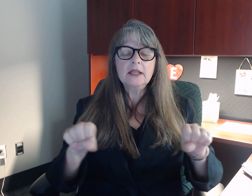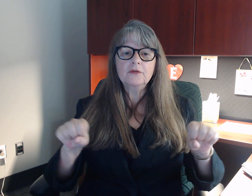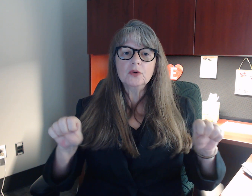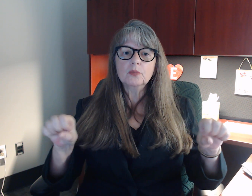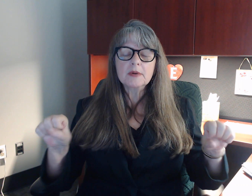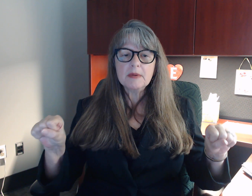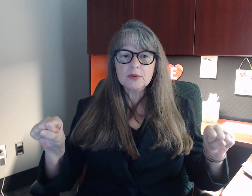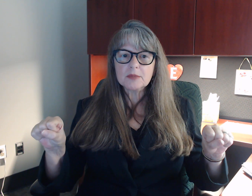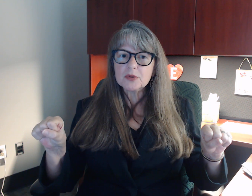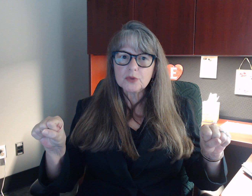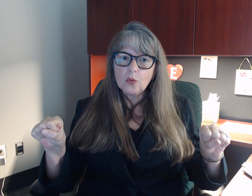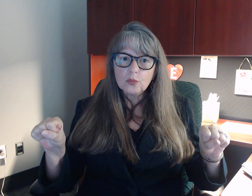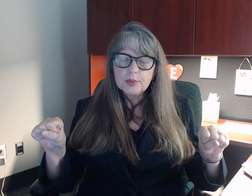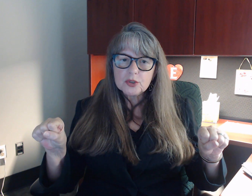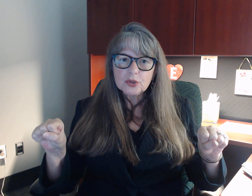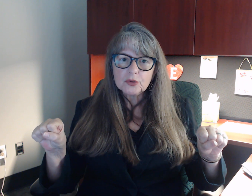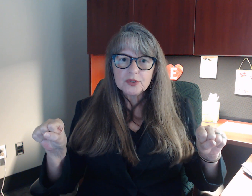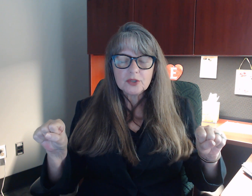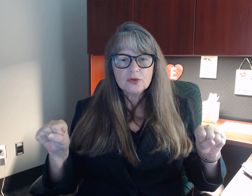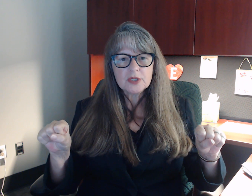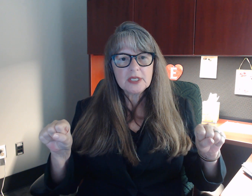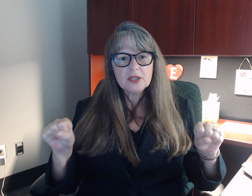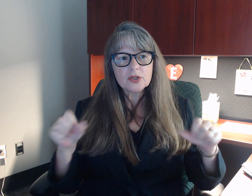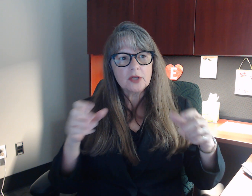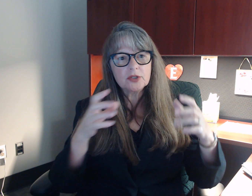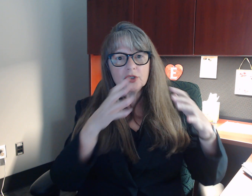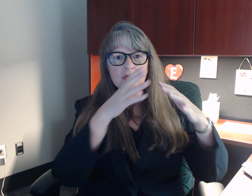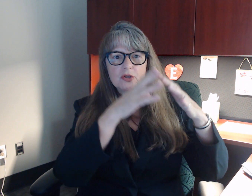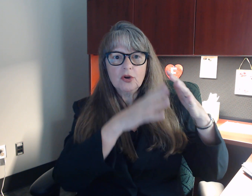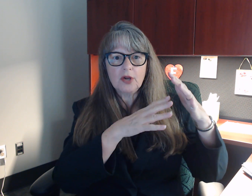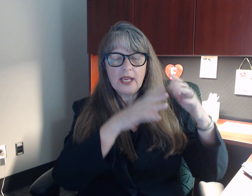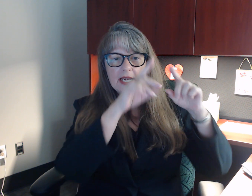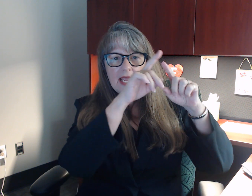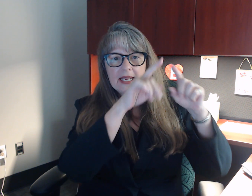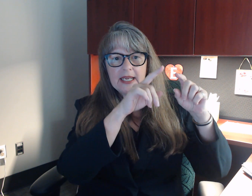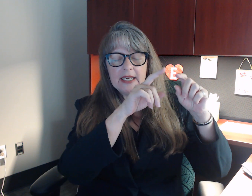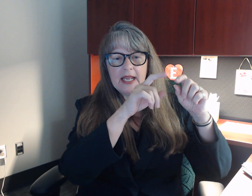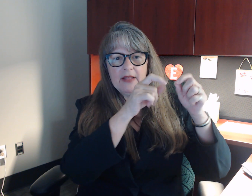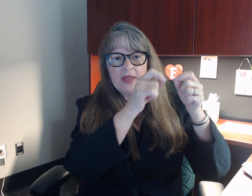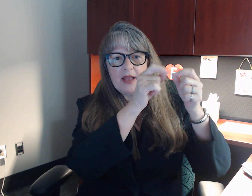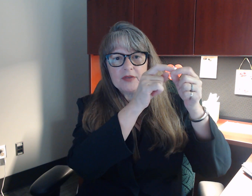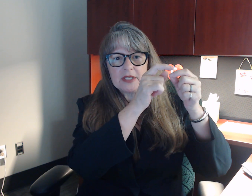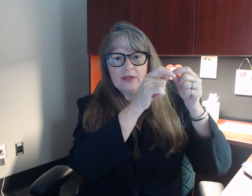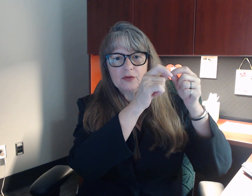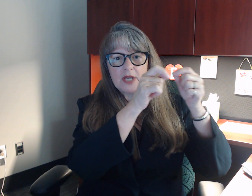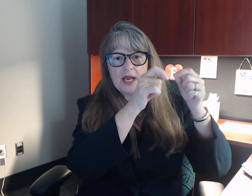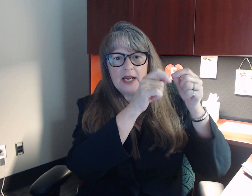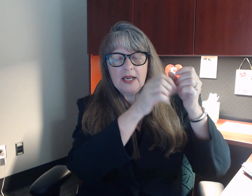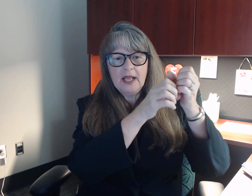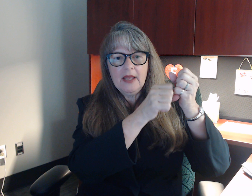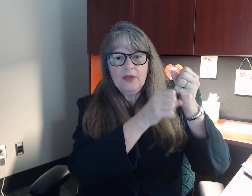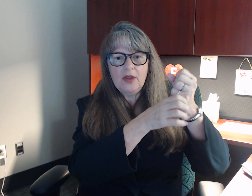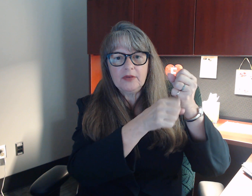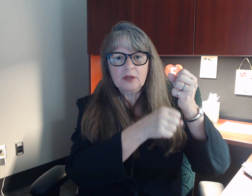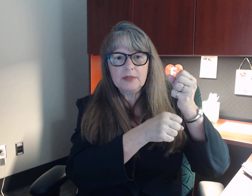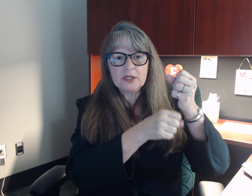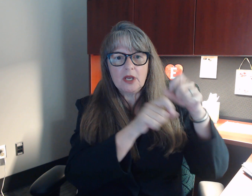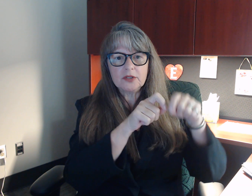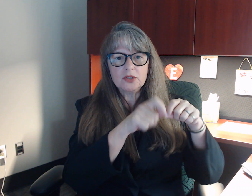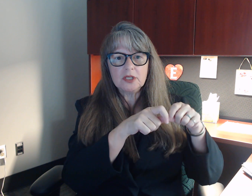you'll remember some of those old pictures that you see, the sausages are kind of hanging and they're tied, and then you have a little bit of sausage and it's